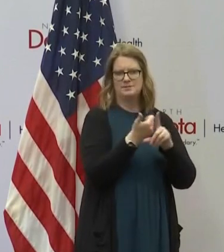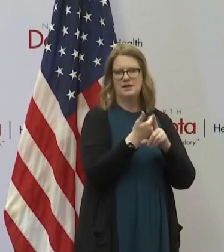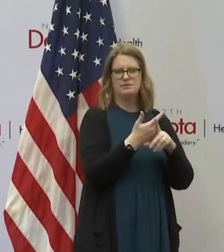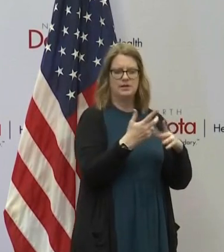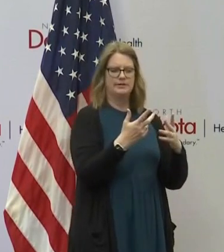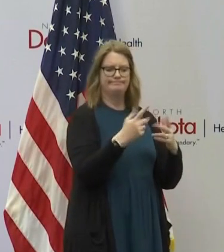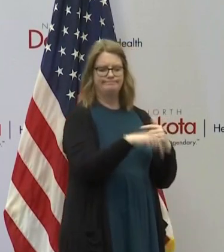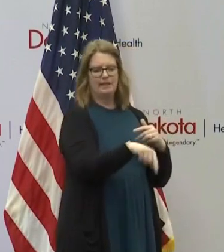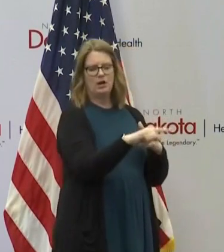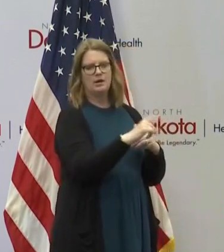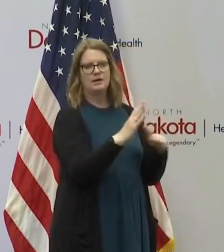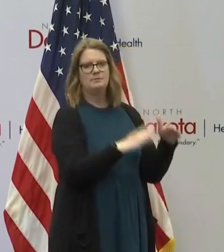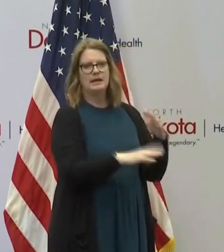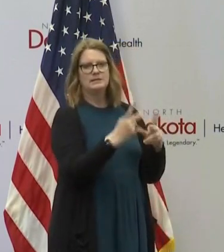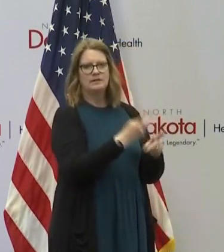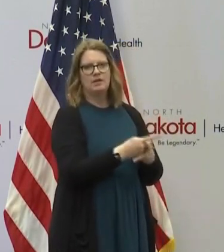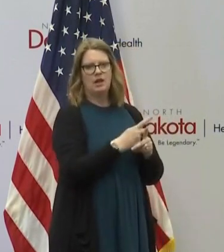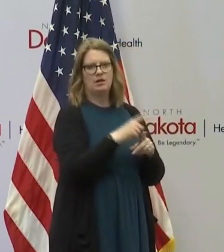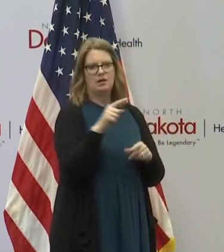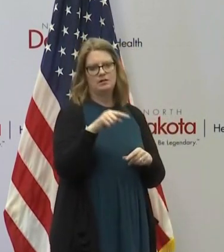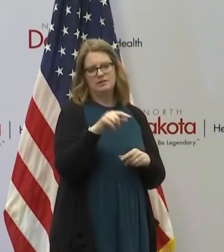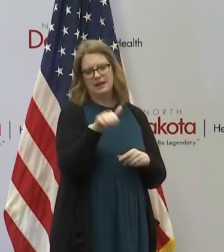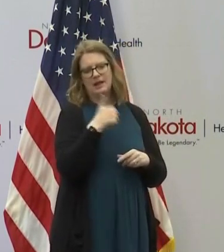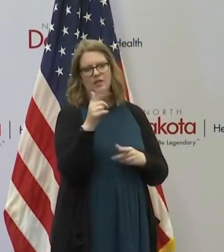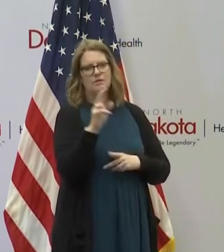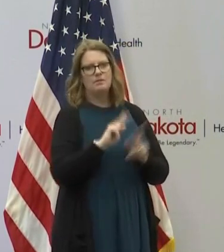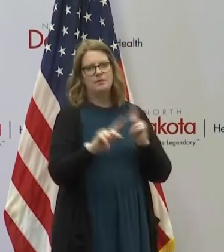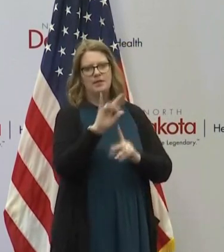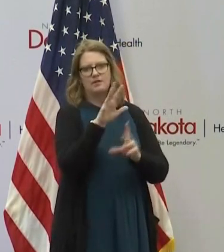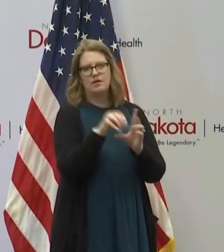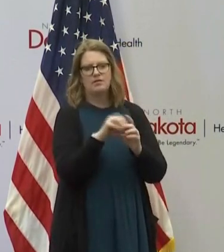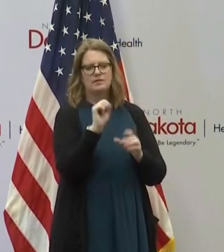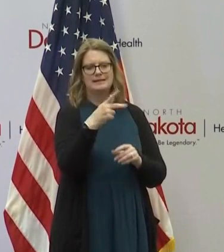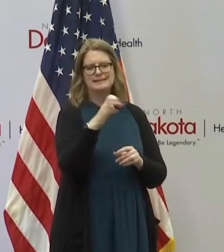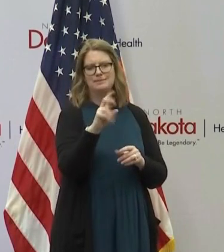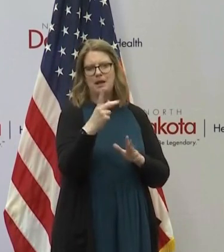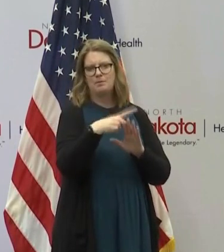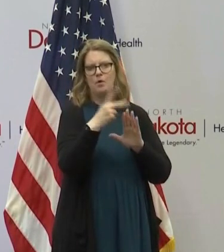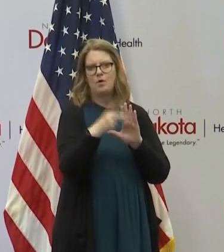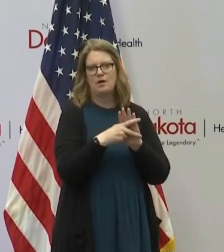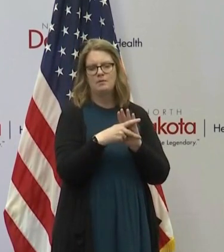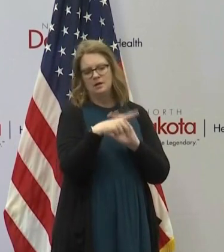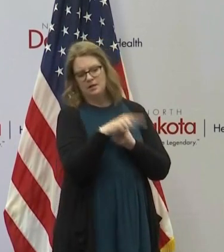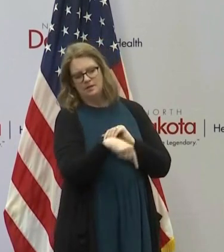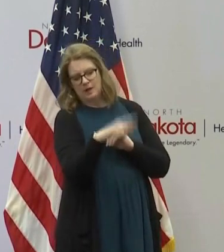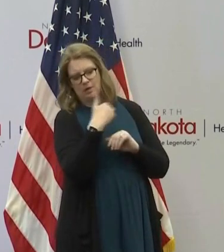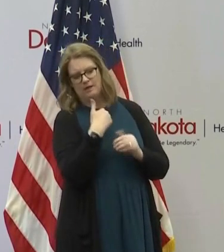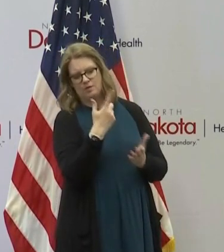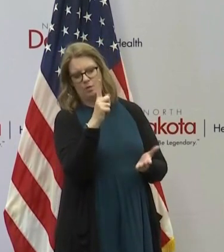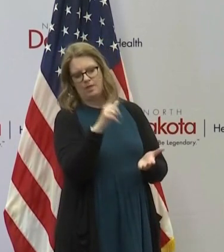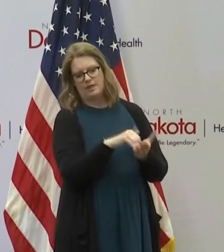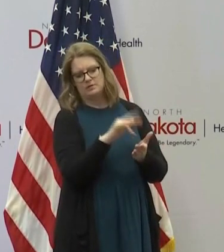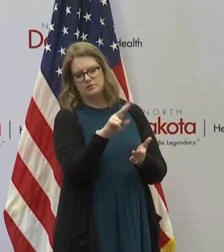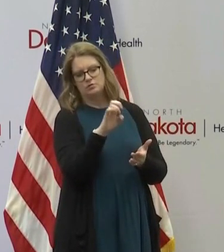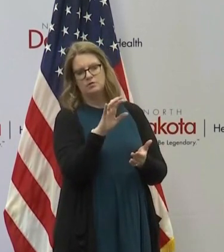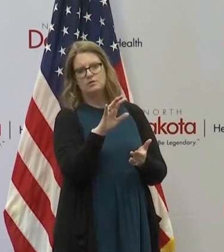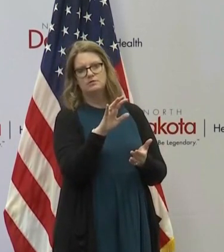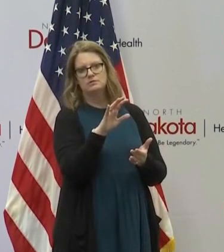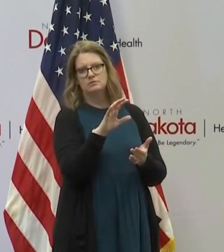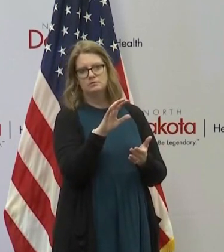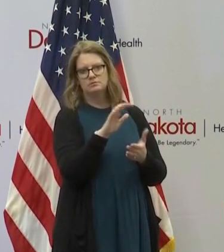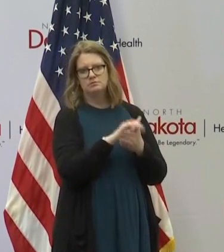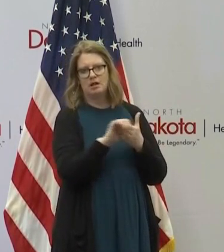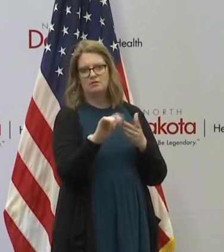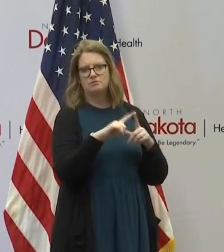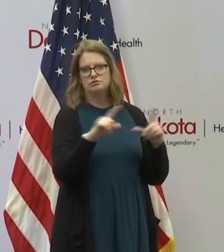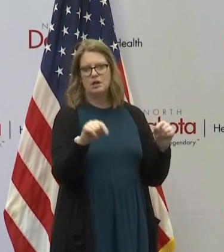We know how many are in this SPED program, and we'll make sure that everybody gets their $1,200 check as was intended by President Trump,